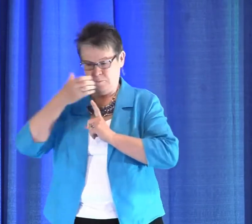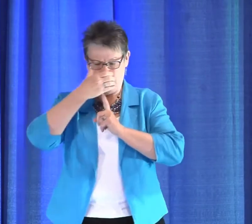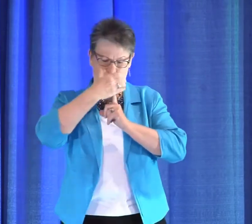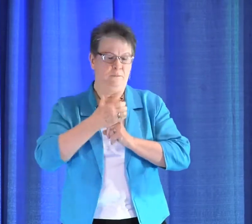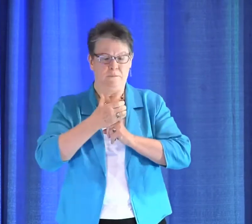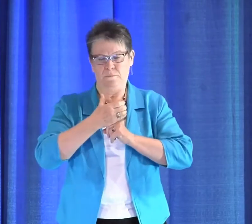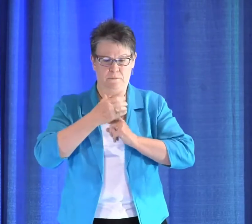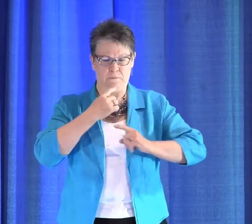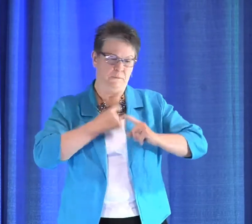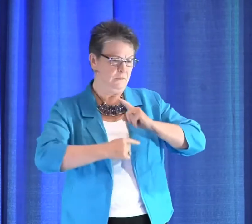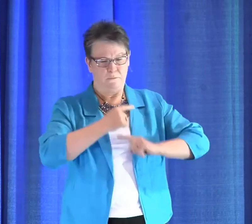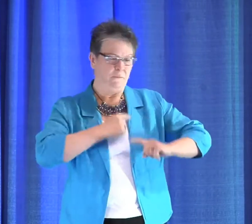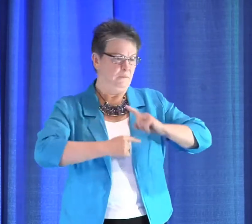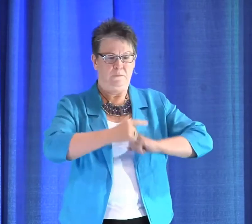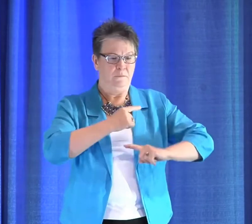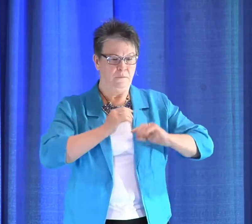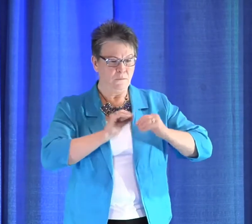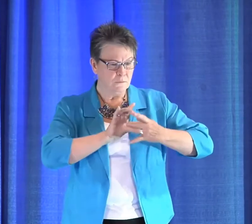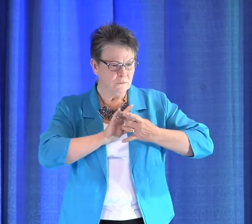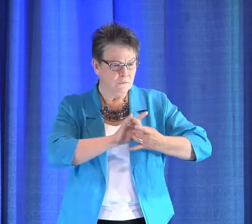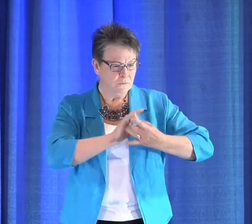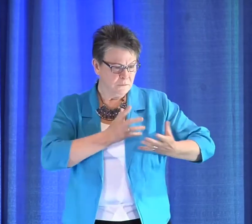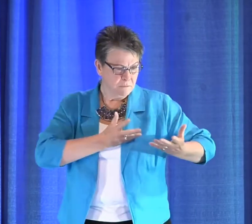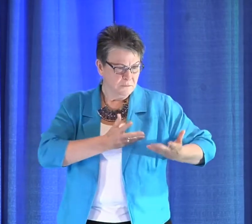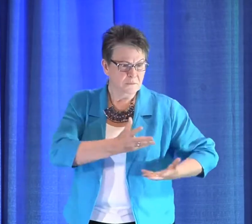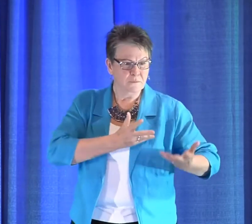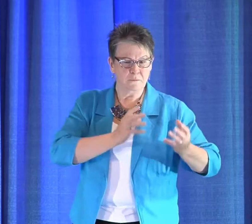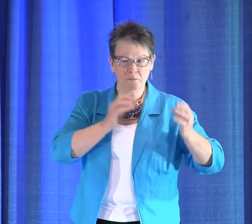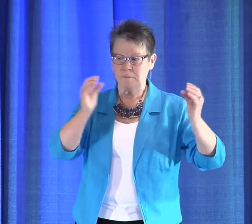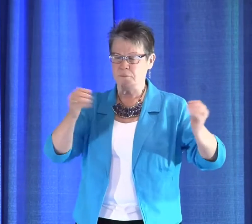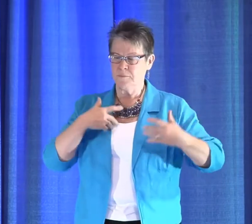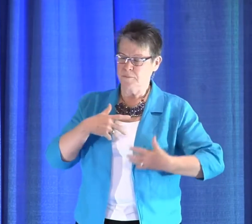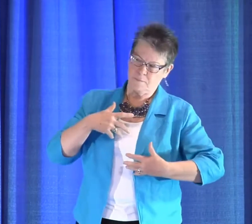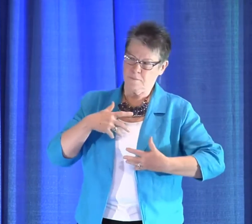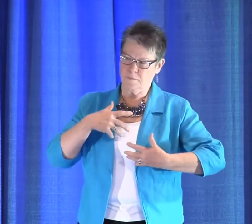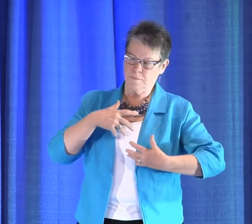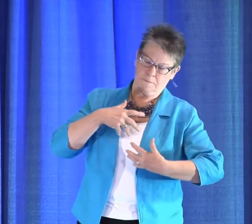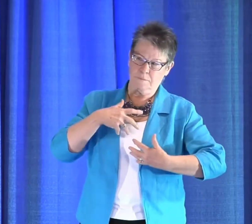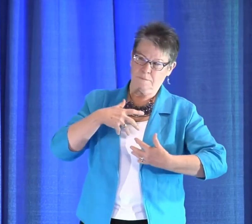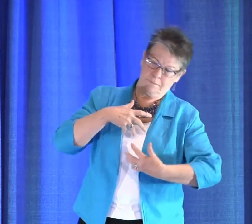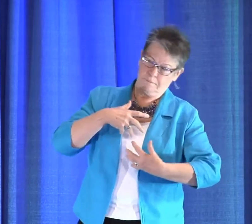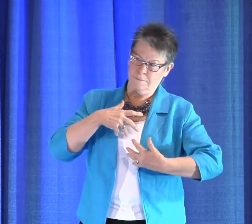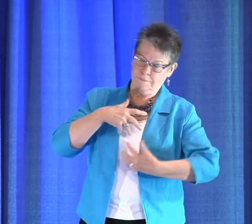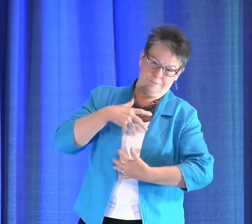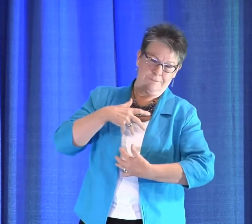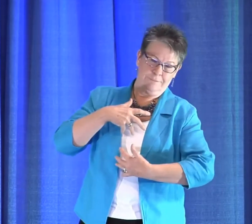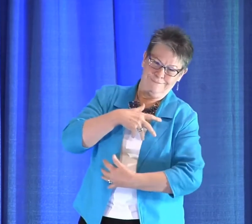how this hearing interpreters have always been the ones in control of how to go about interpreting and processing the hearing